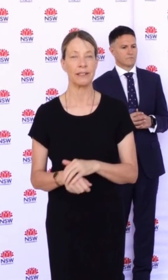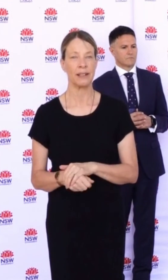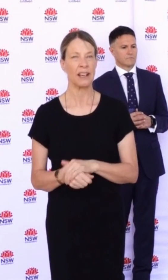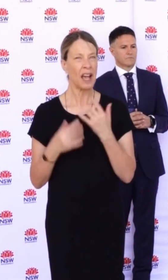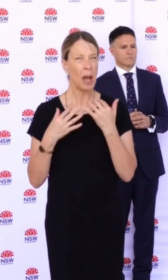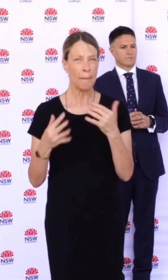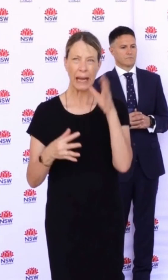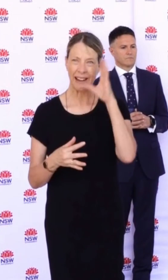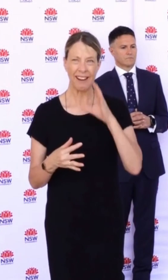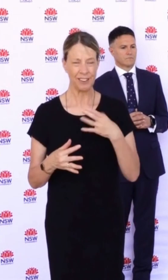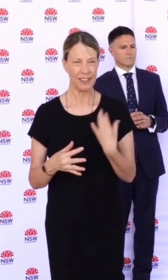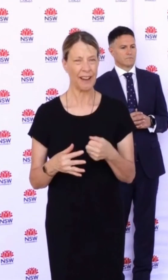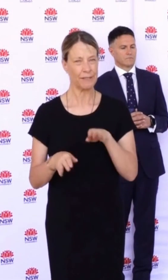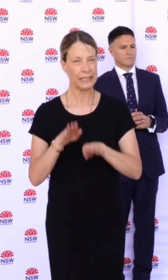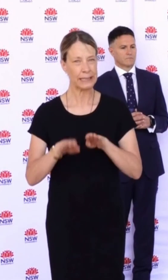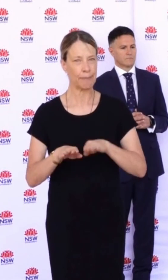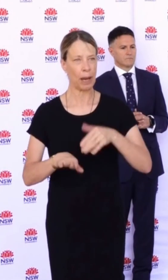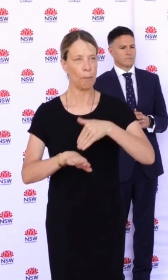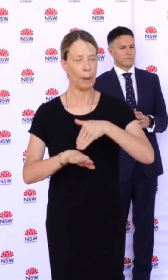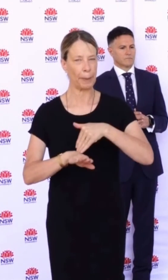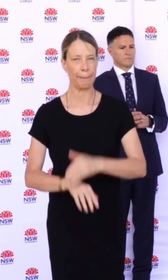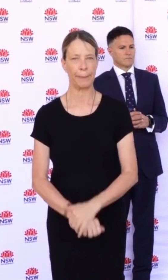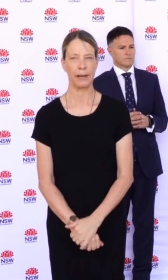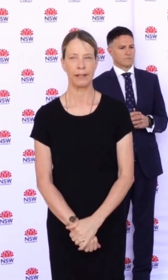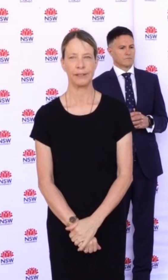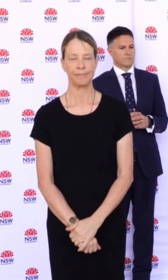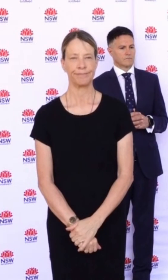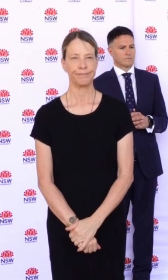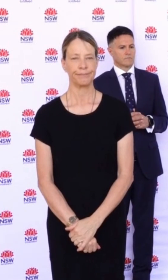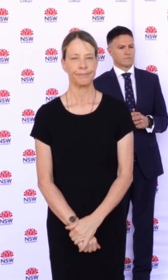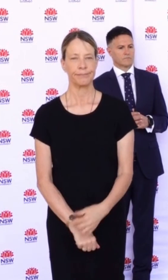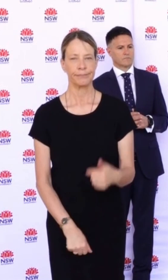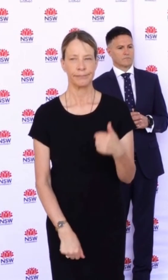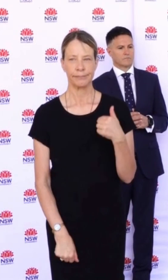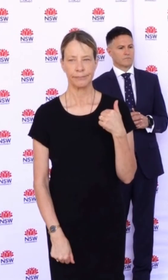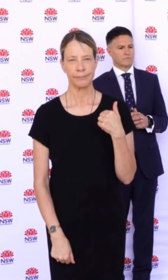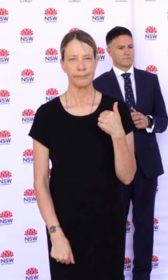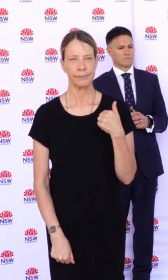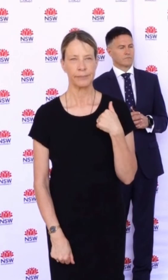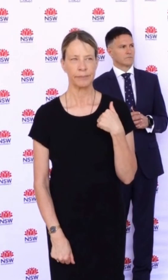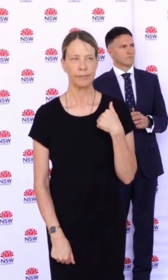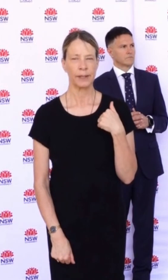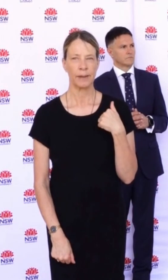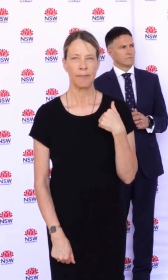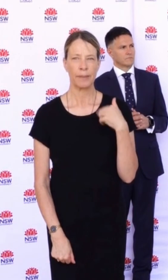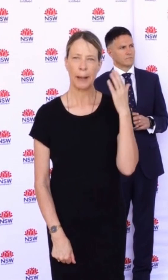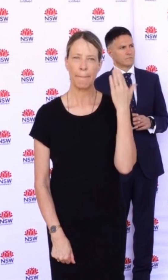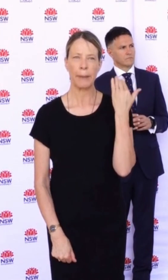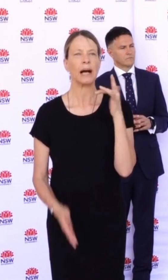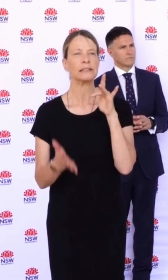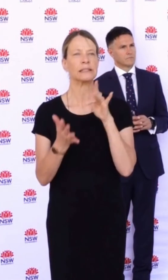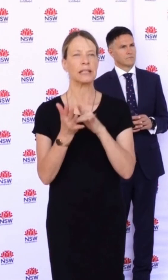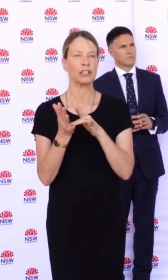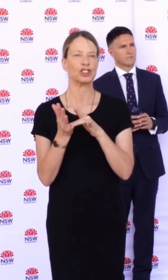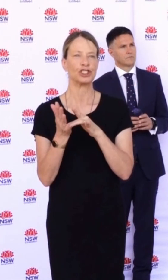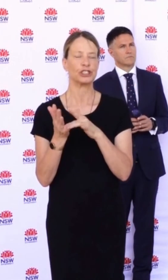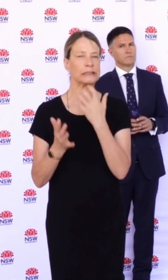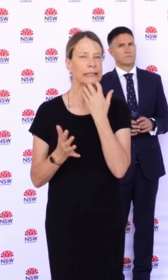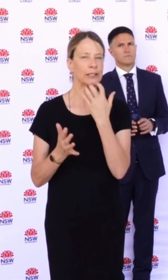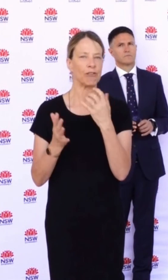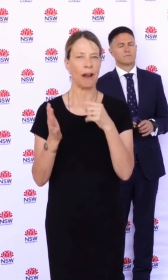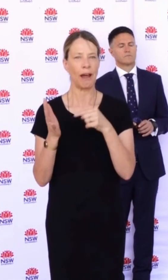around trying to identify people who want to study medicine, for example, in regional areas, and offering programs by universities that we